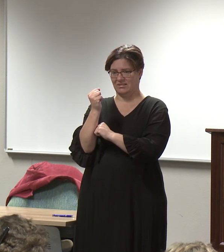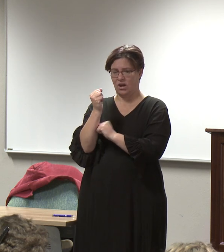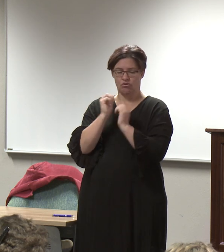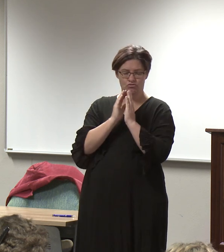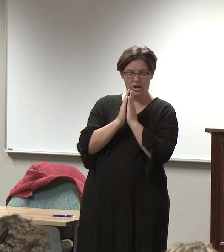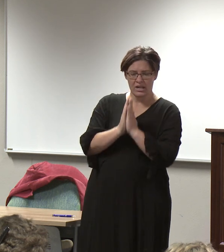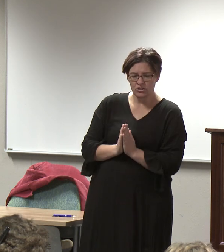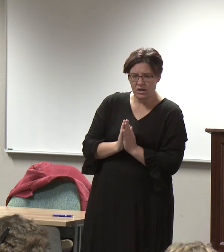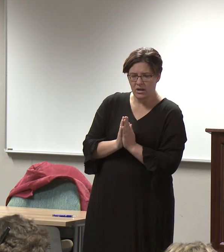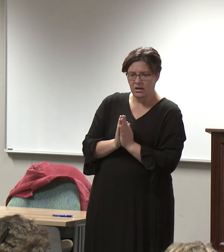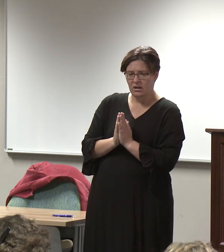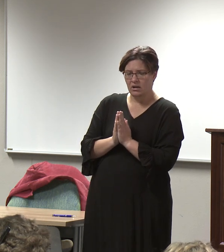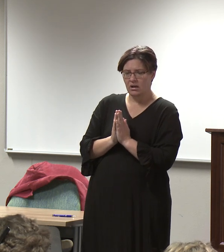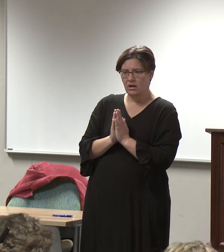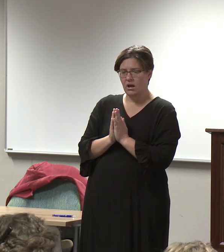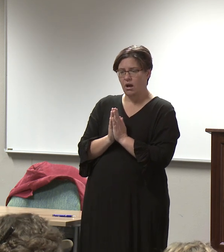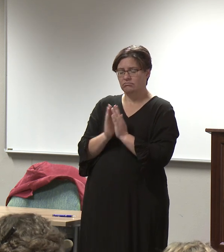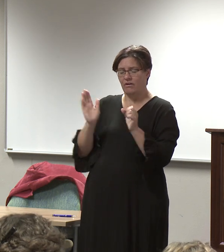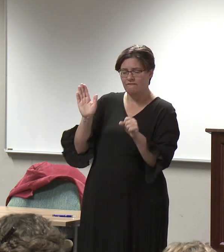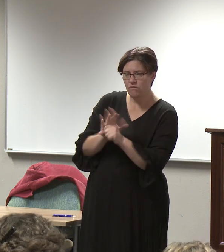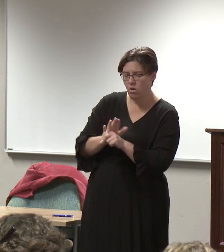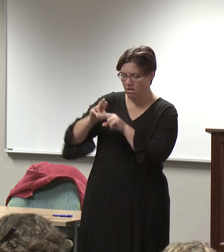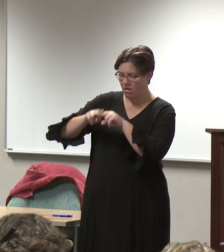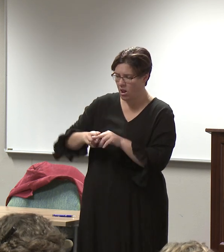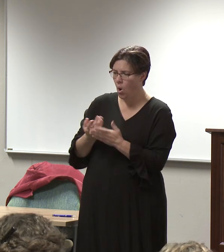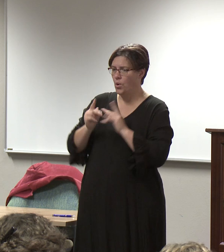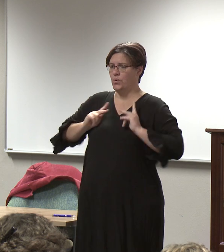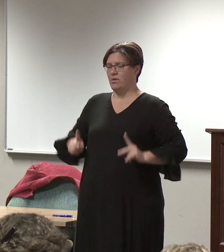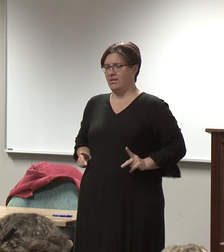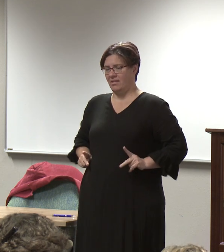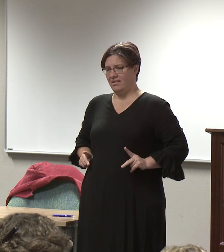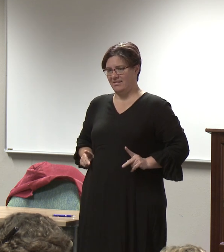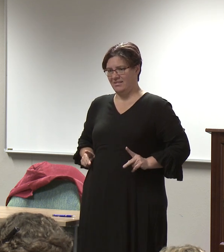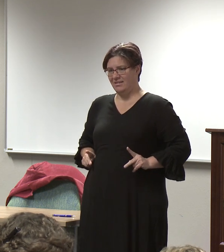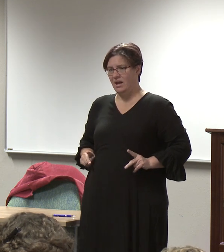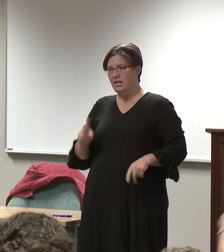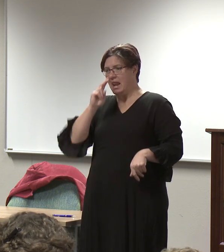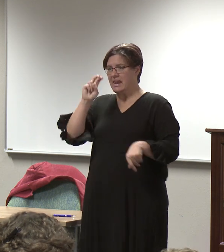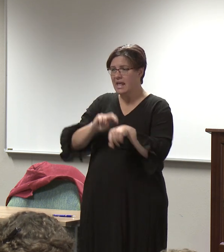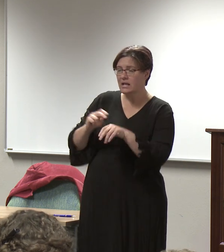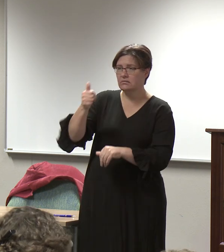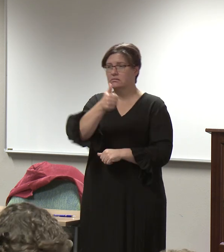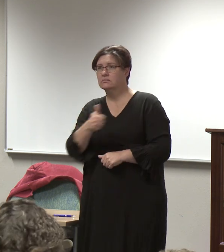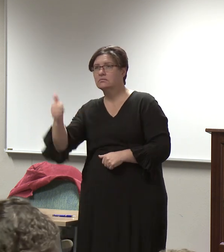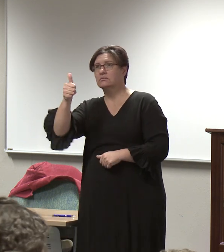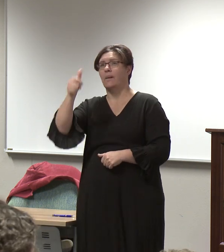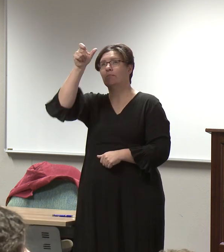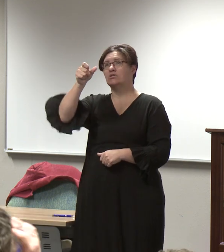Religion relied solely on humans, so much so that it needed a superhuman god.